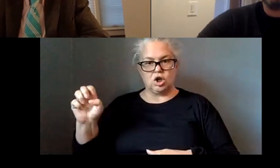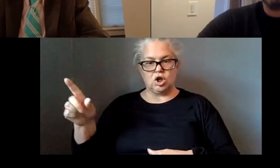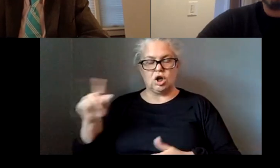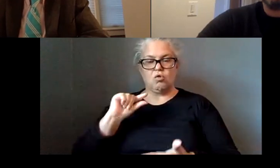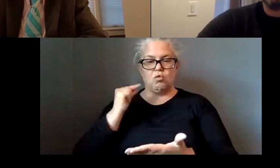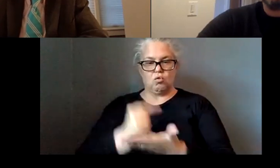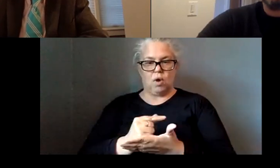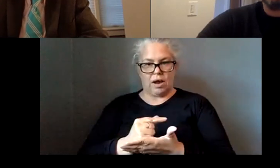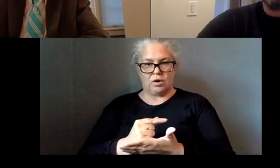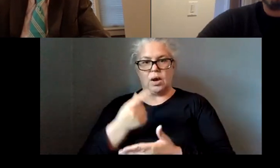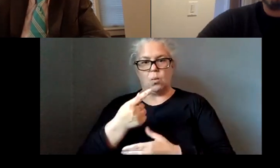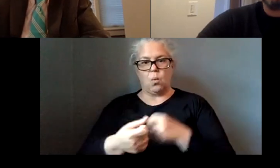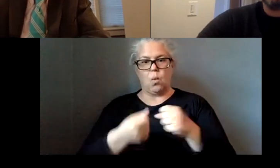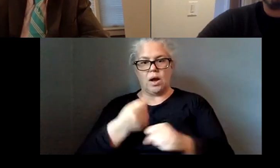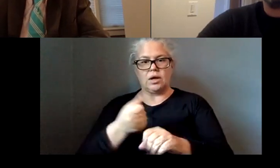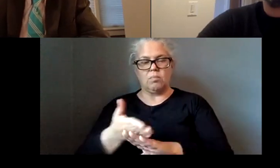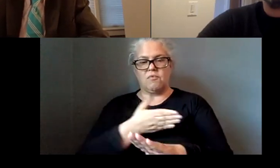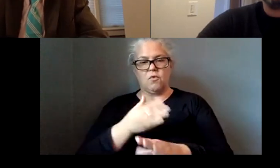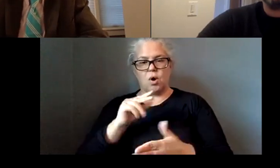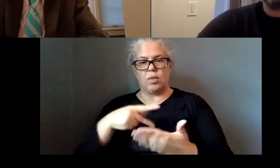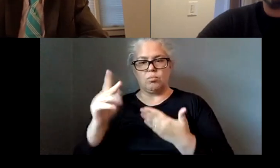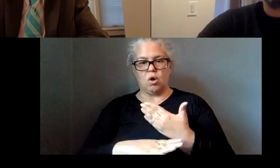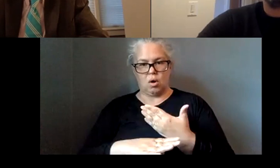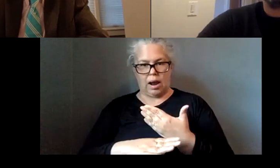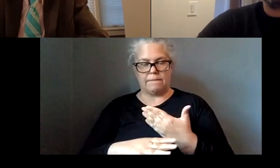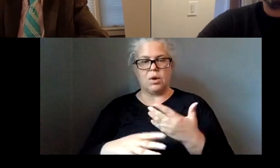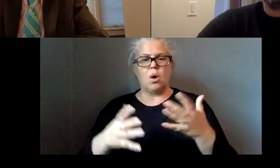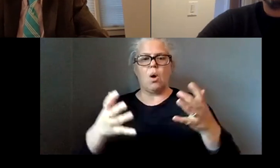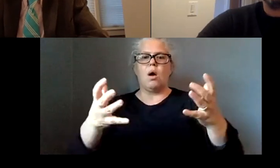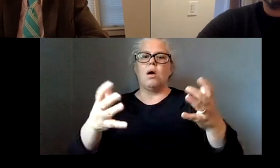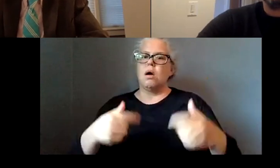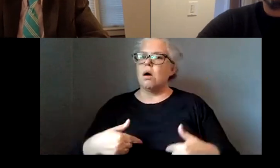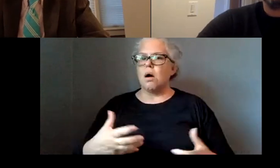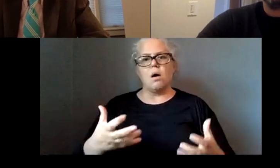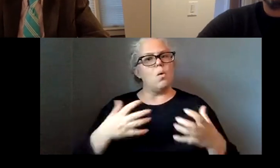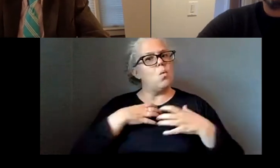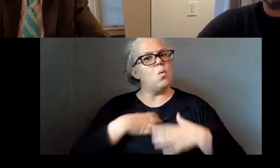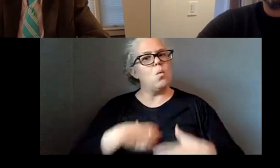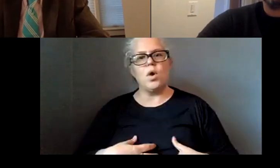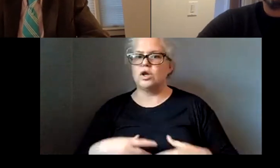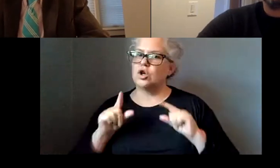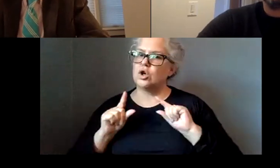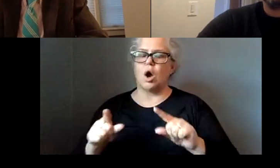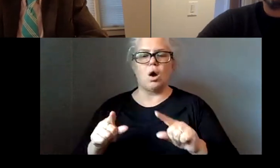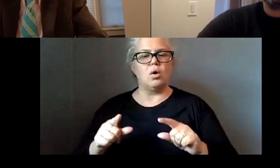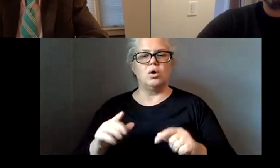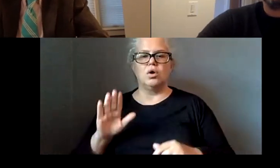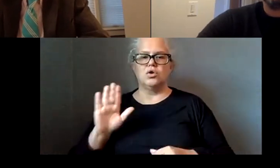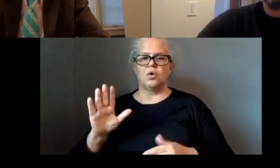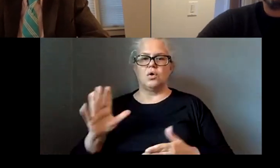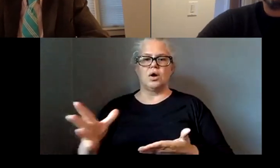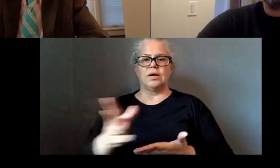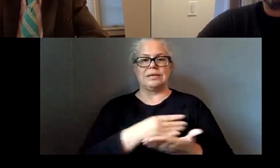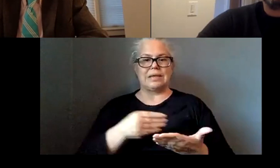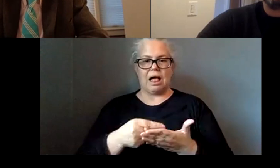graduated the year before we started the program, and she said that she would love to have done that. So she donated her whole salary